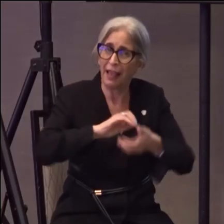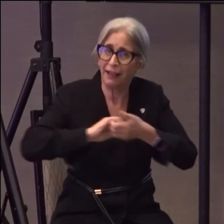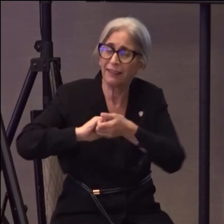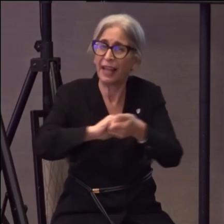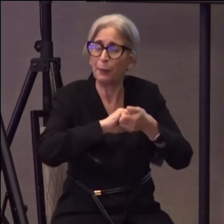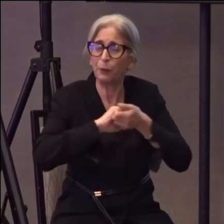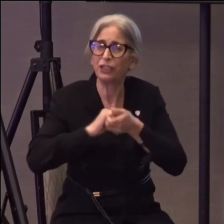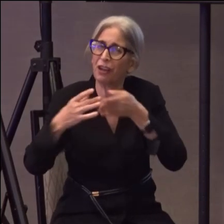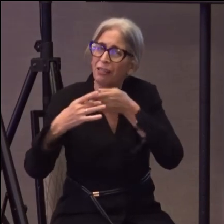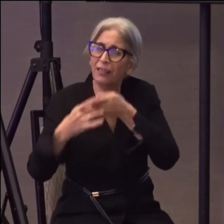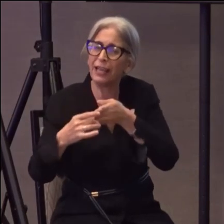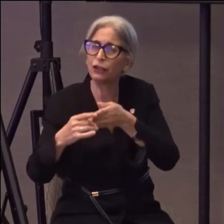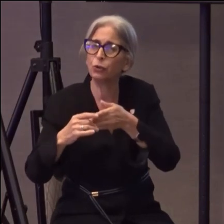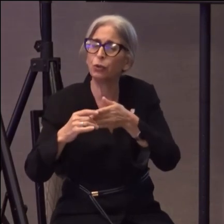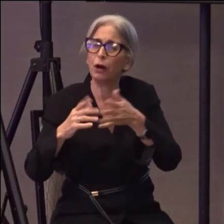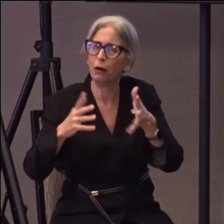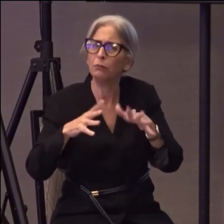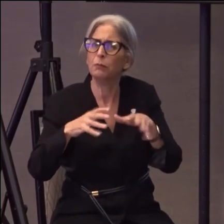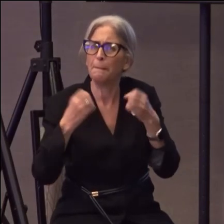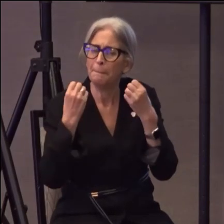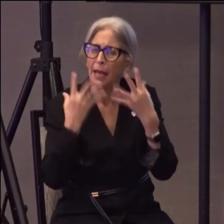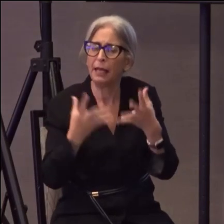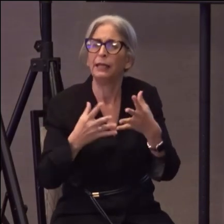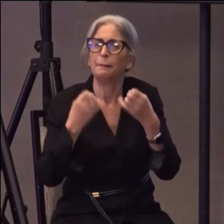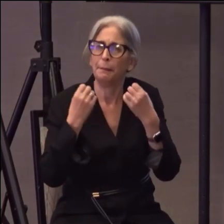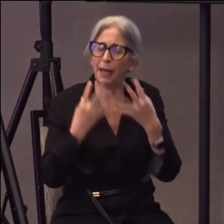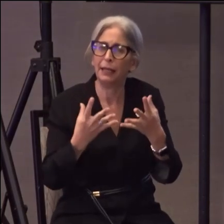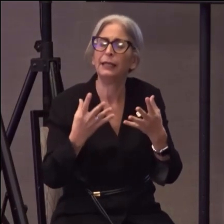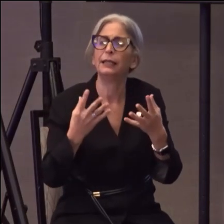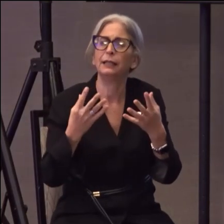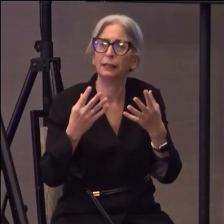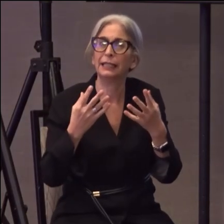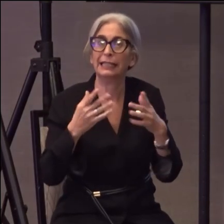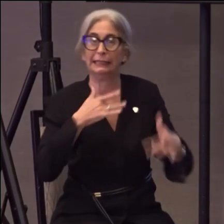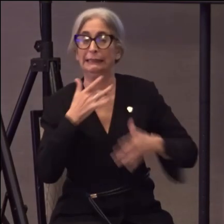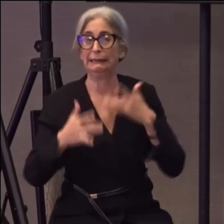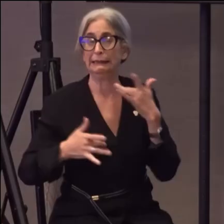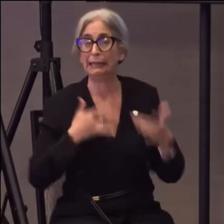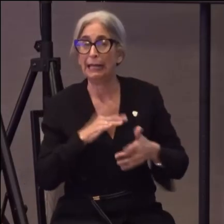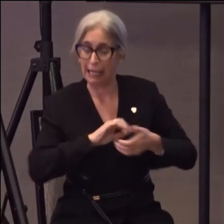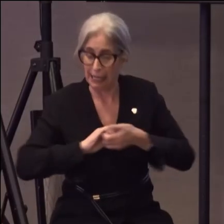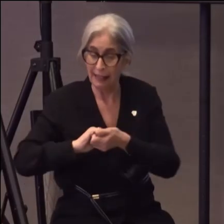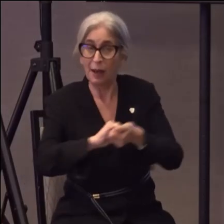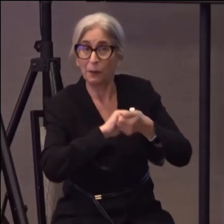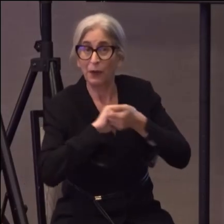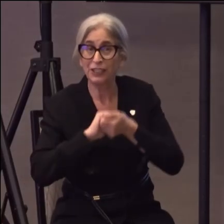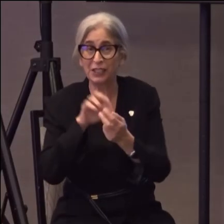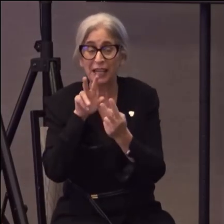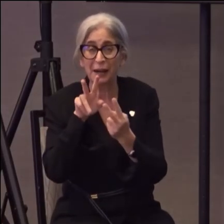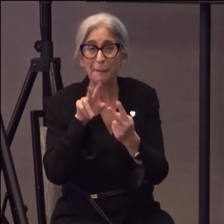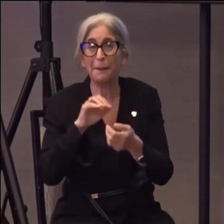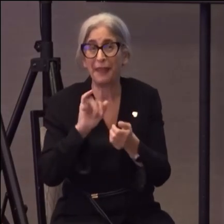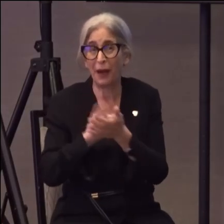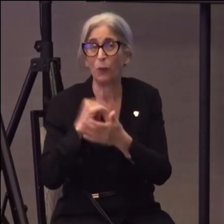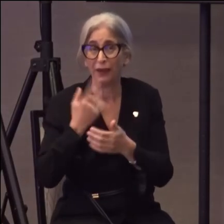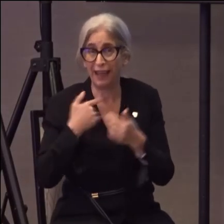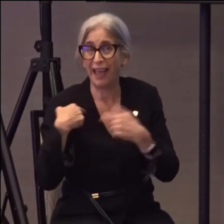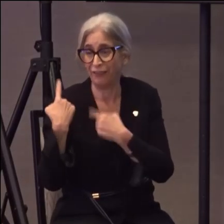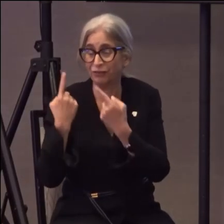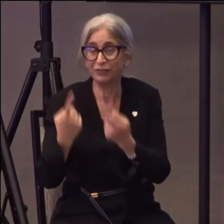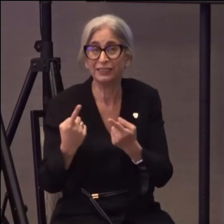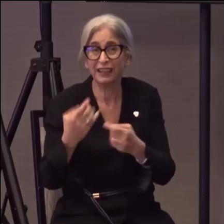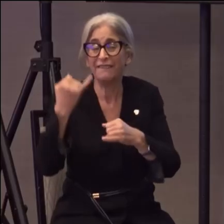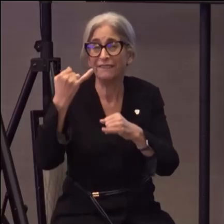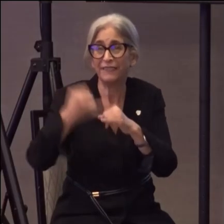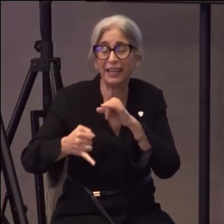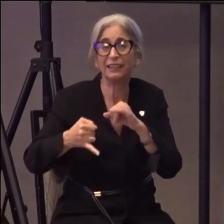collaboration actually led to a whole host of downstream exciting collaborations and partnerships that we had,